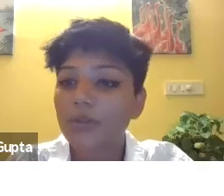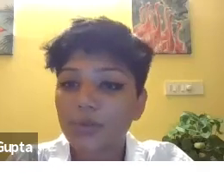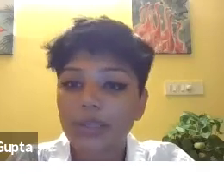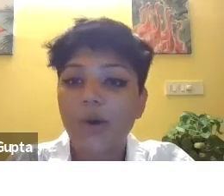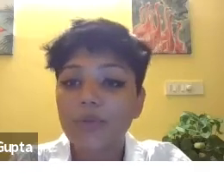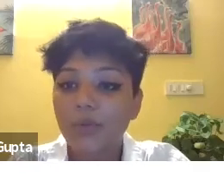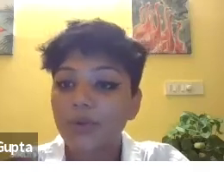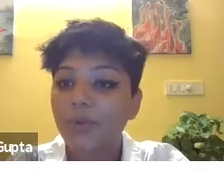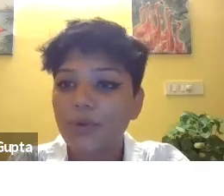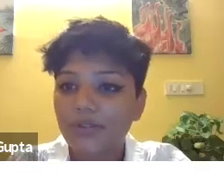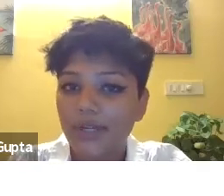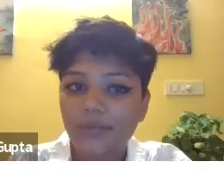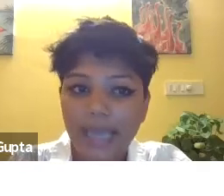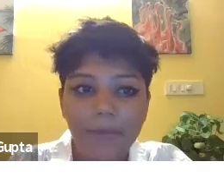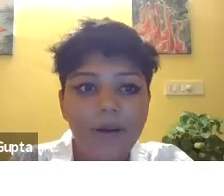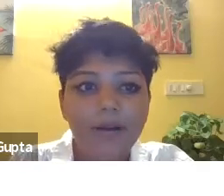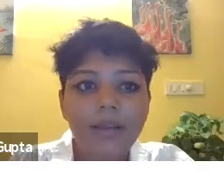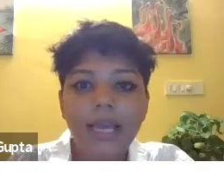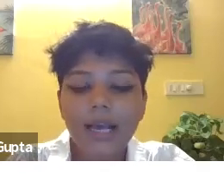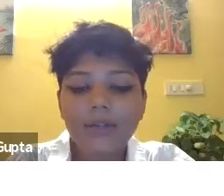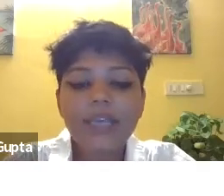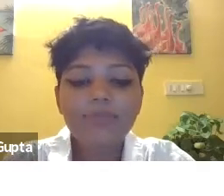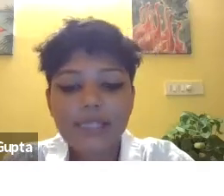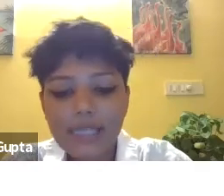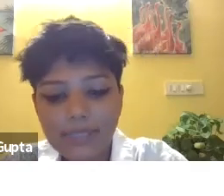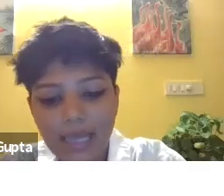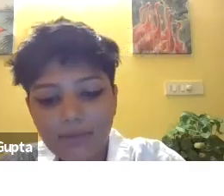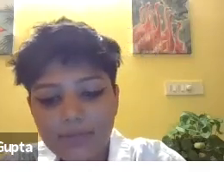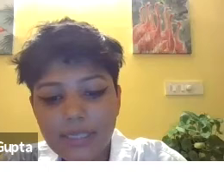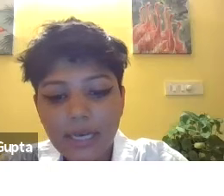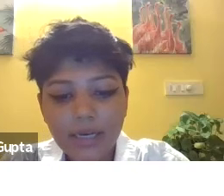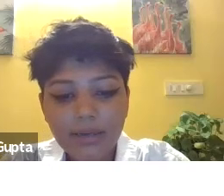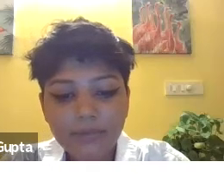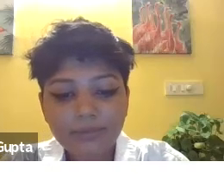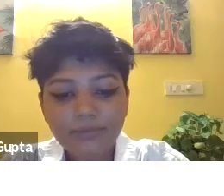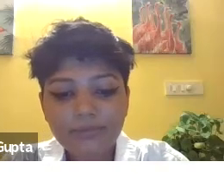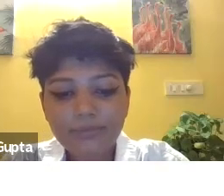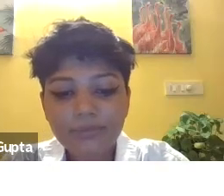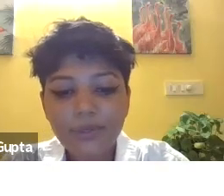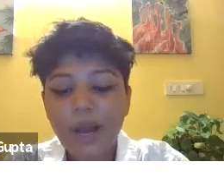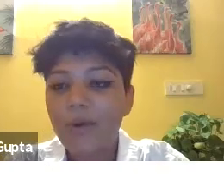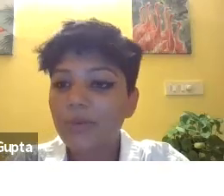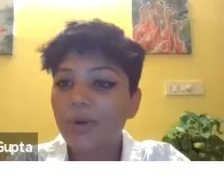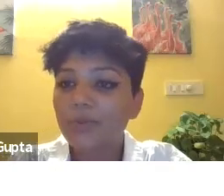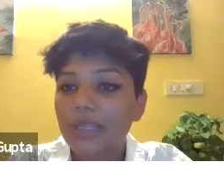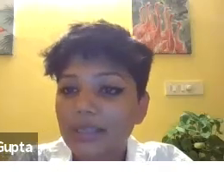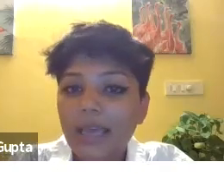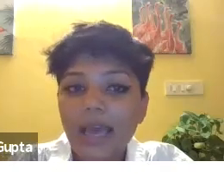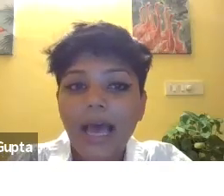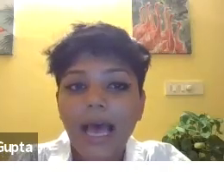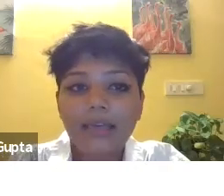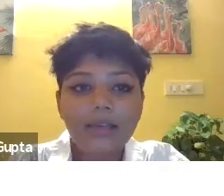they wanted to be, however they want to pose in front of the camera, to express themselves, however they want to